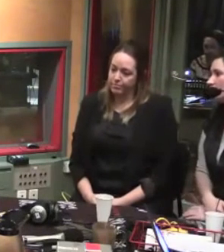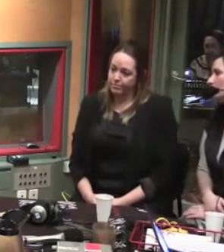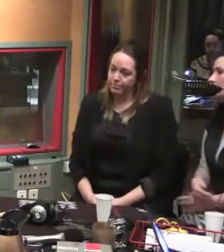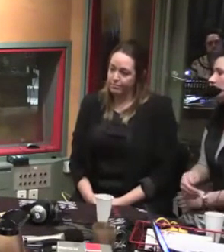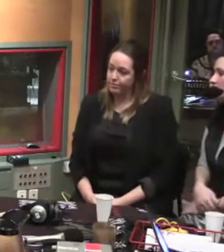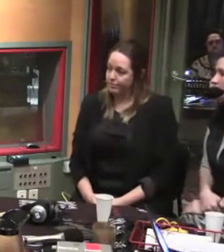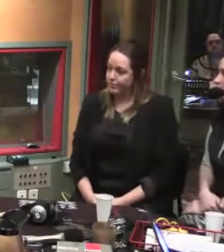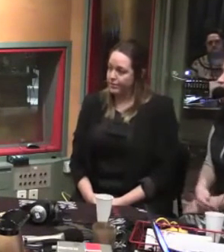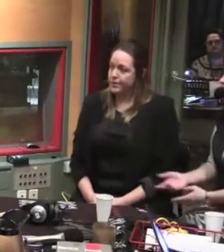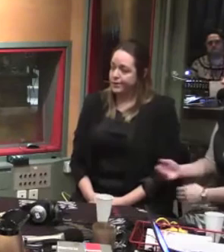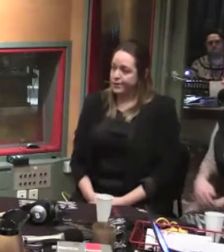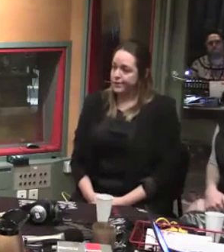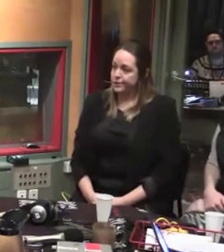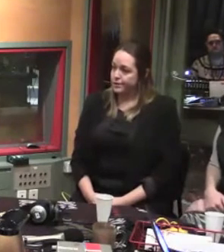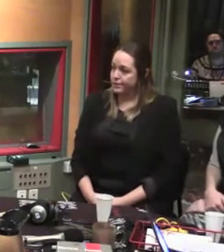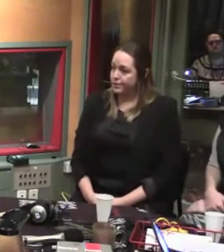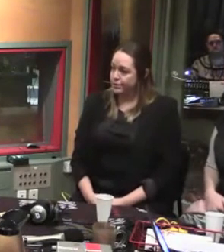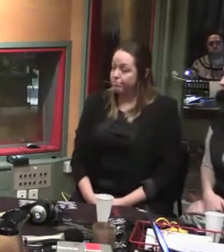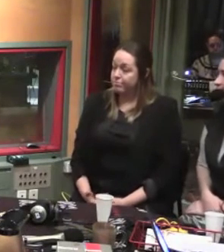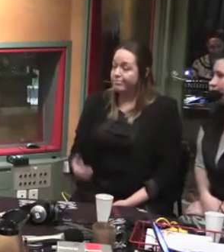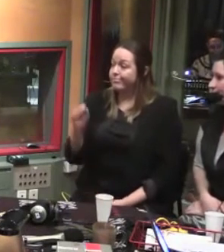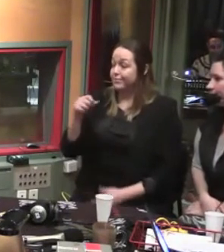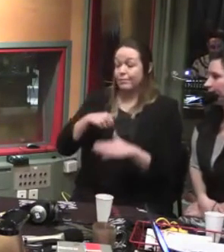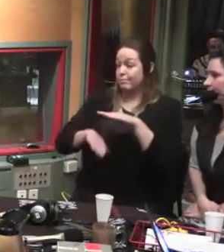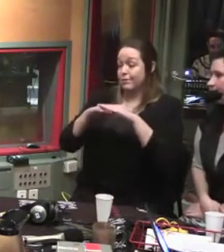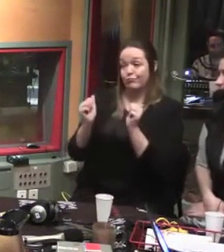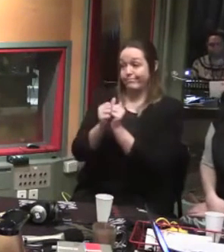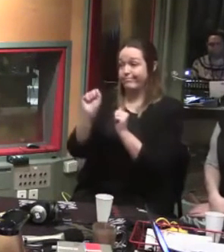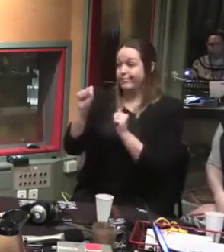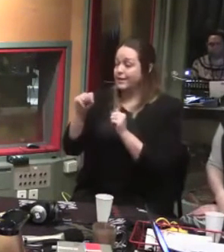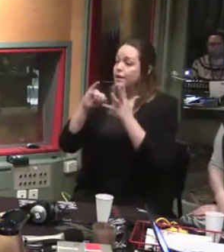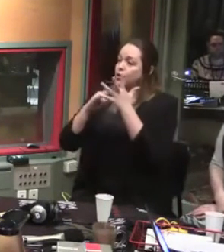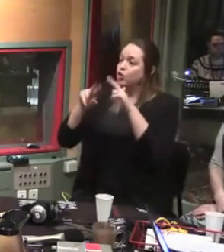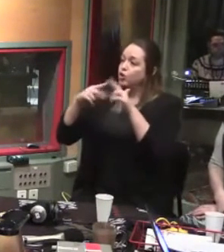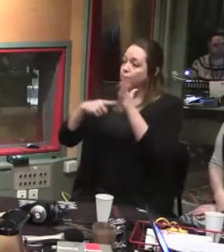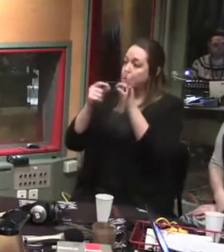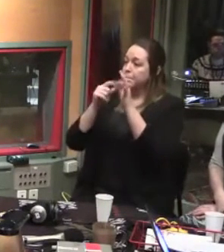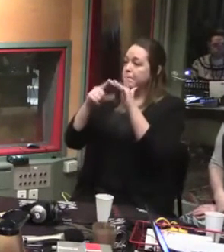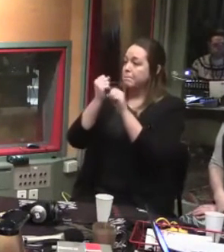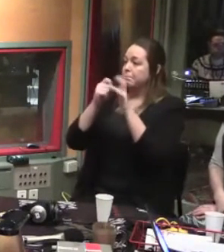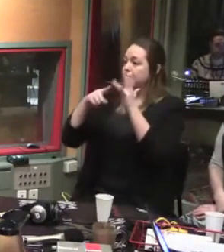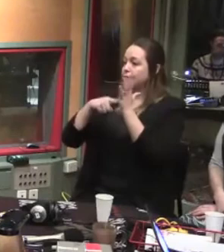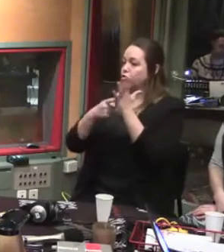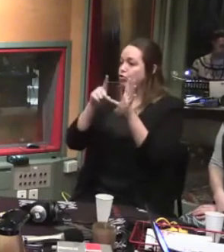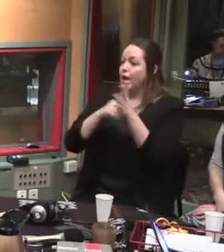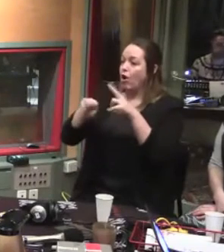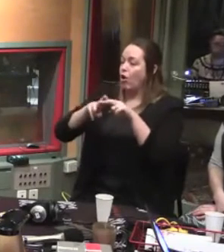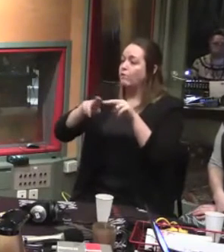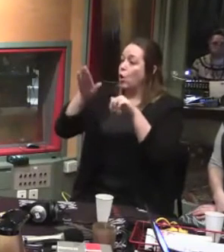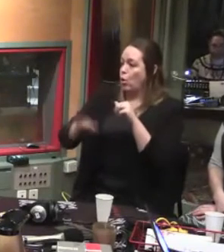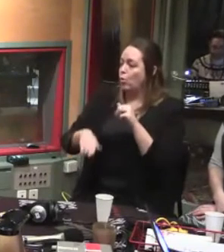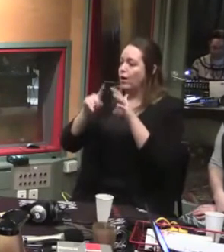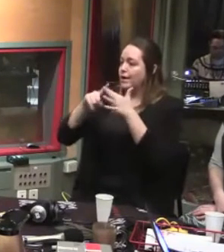cognitive impairment, which is certainly not true. Graham, what would you have to say? Oh, I totally agree. The soft bigotry of low expectations is how I describe it. The